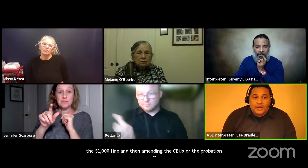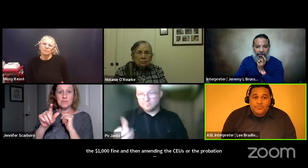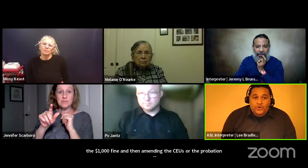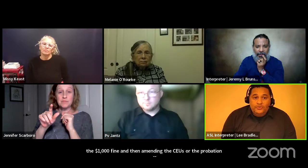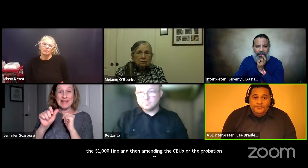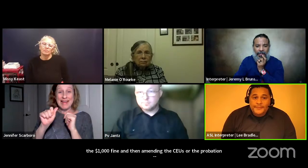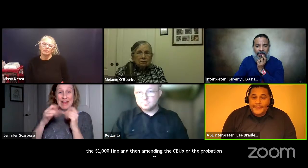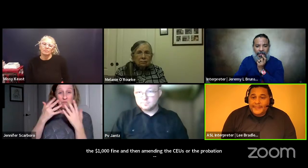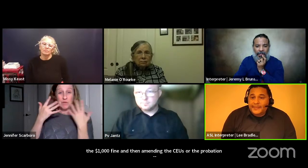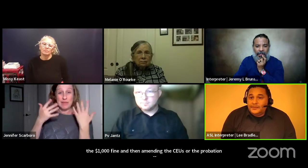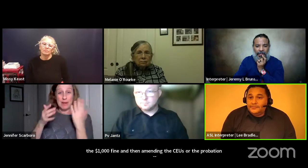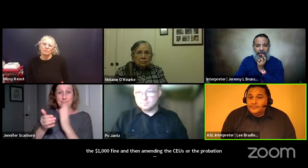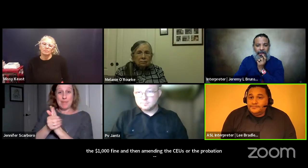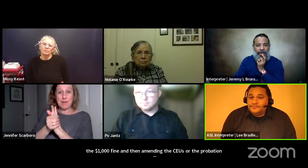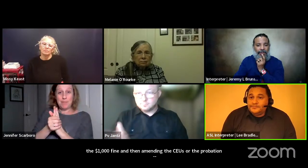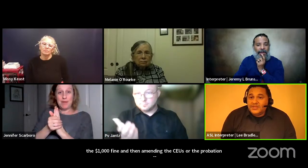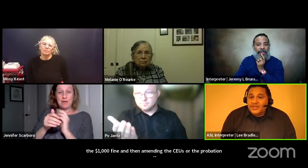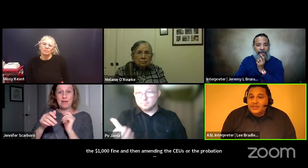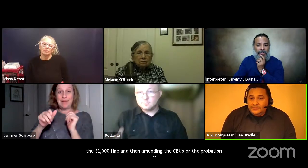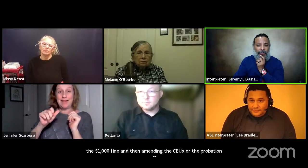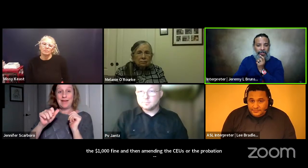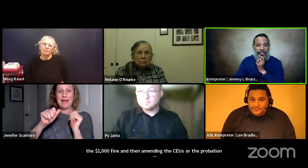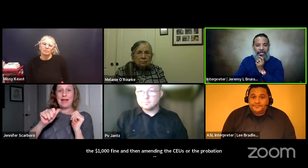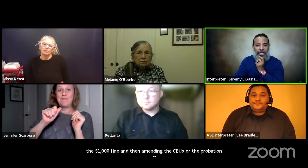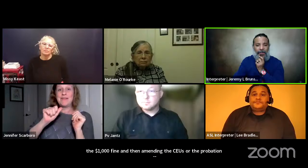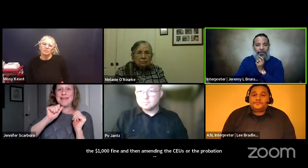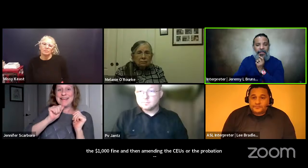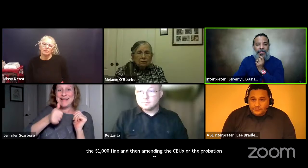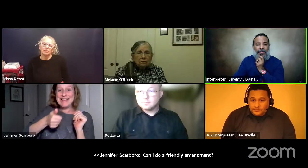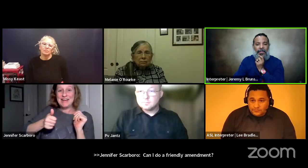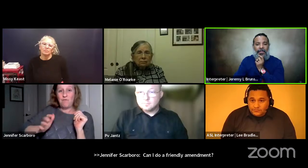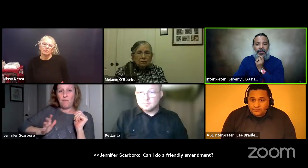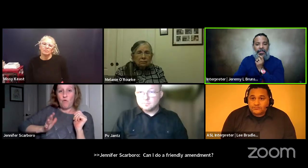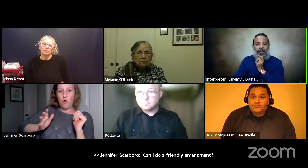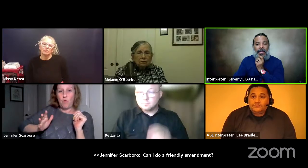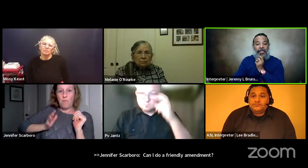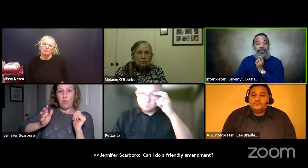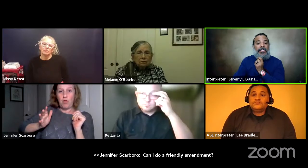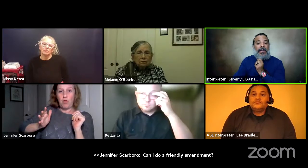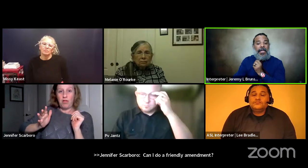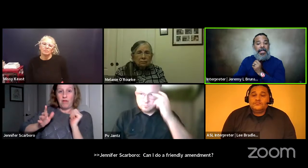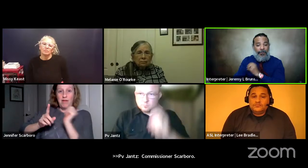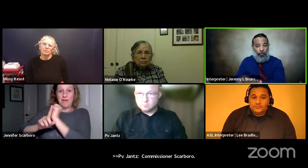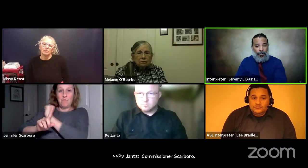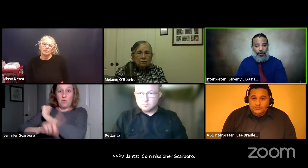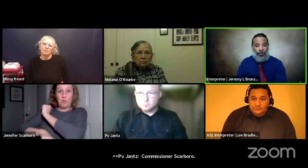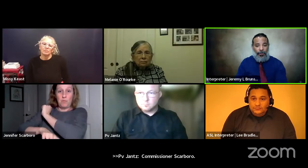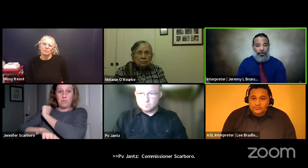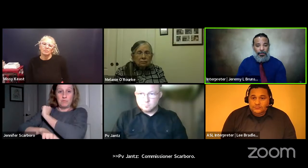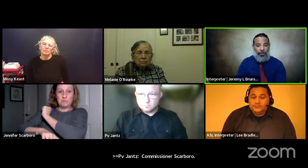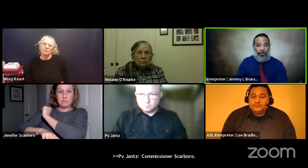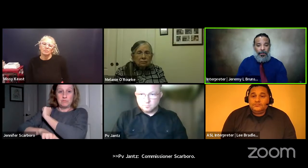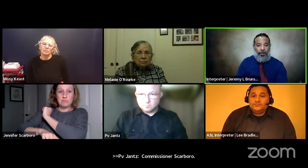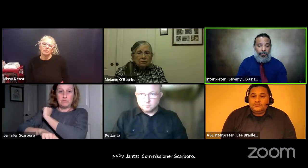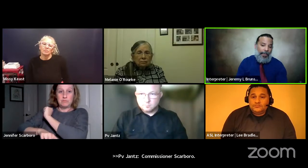Commissioner Scarborough. Okay, a friendly amendment, please. This is an